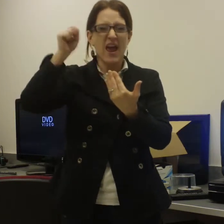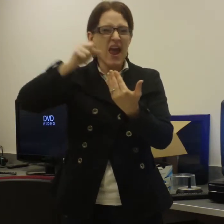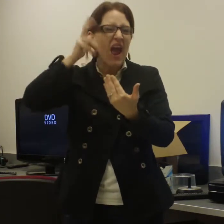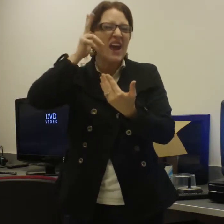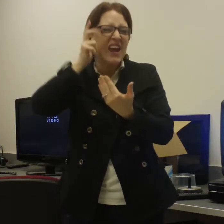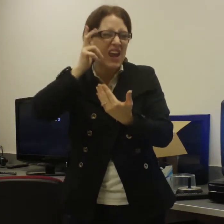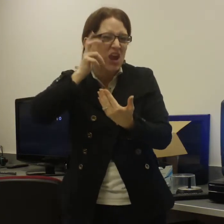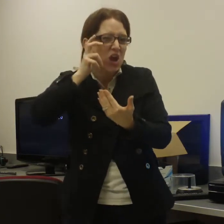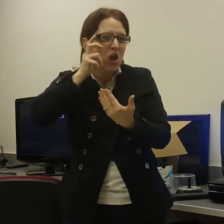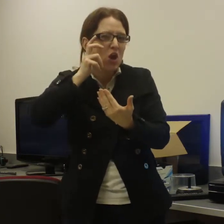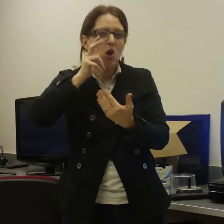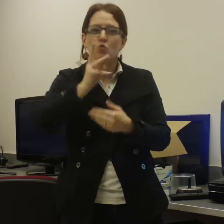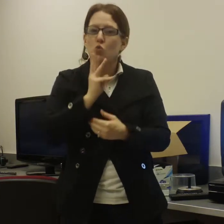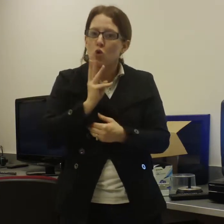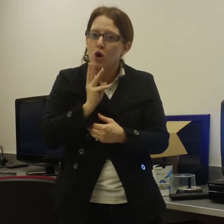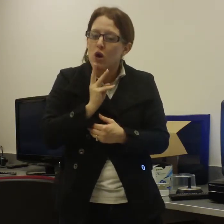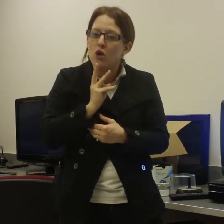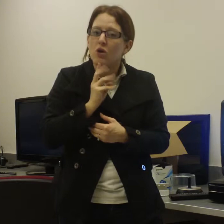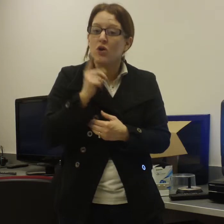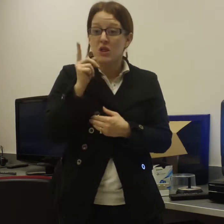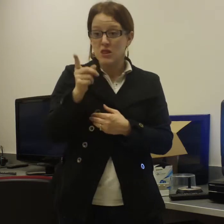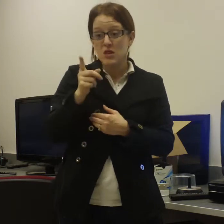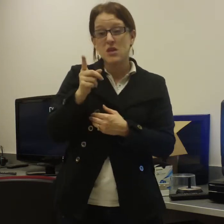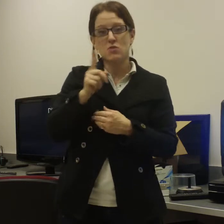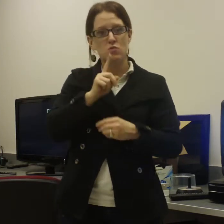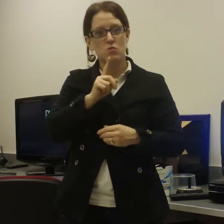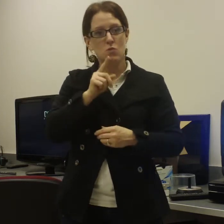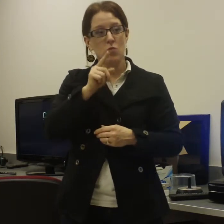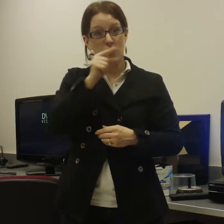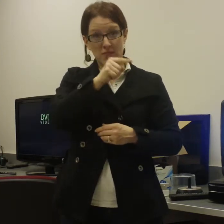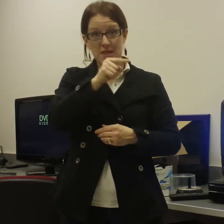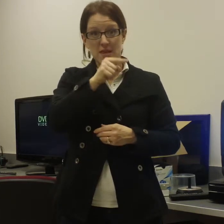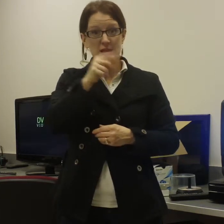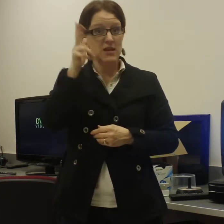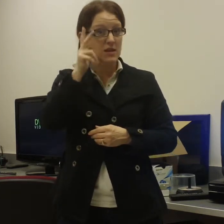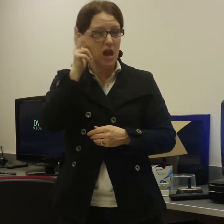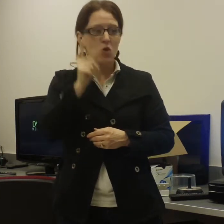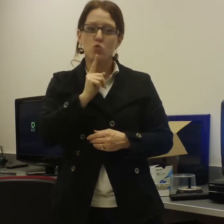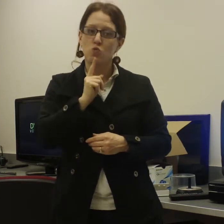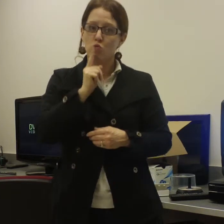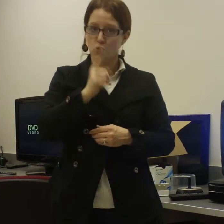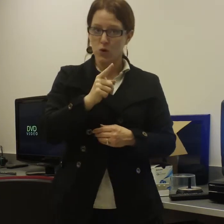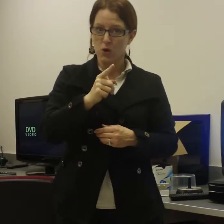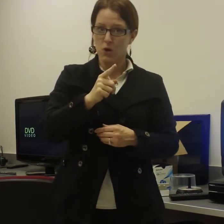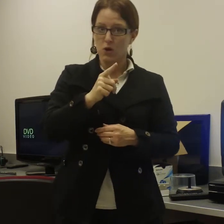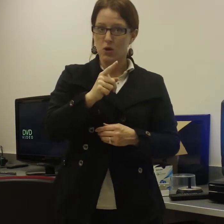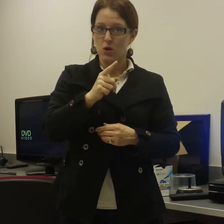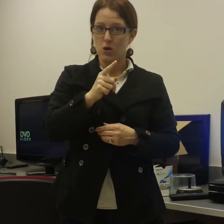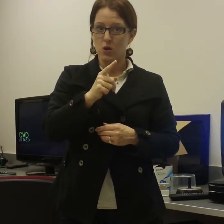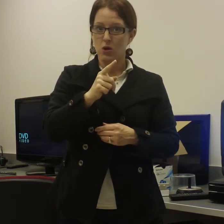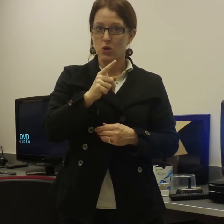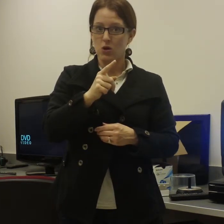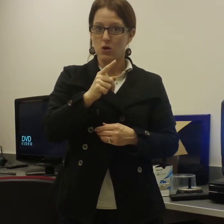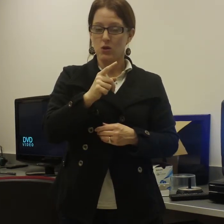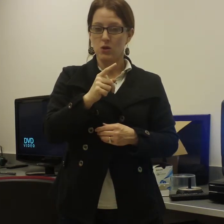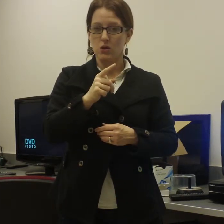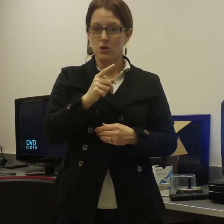of a woman's heartbeat that the baby would be hearing. Alright? And so the heart's a tremendous